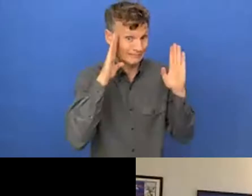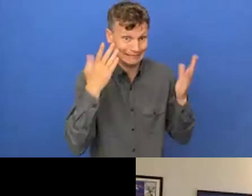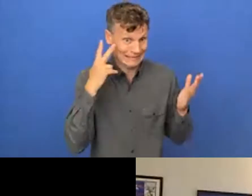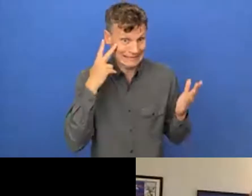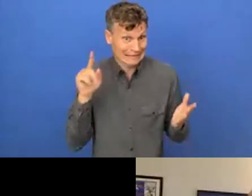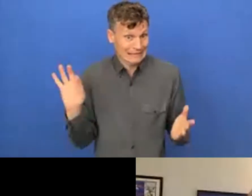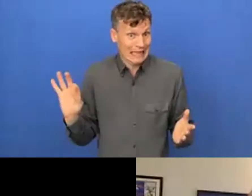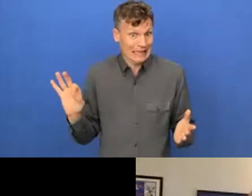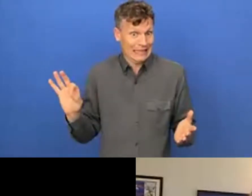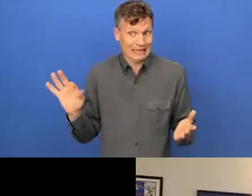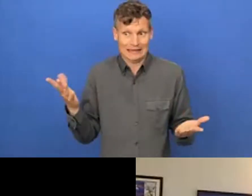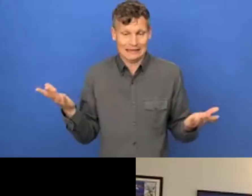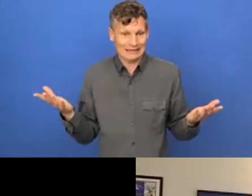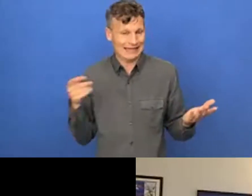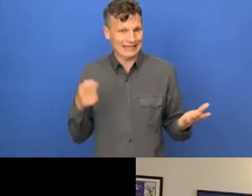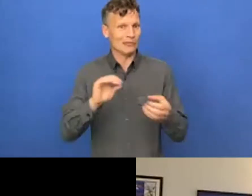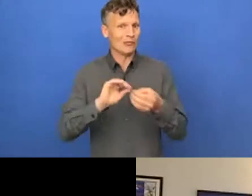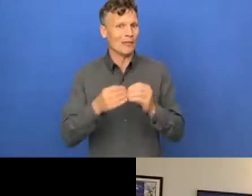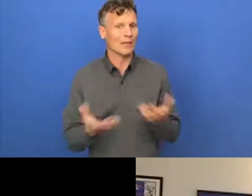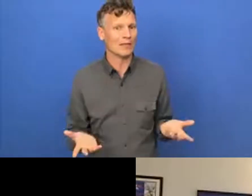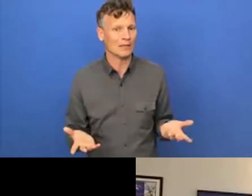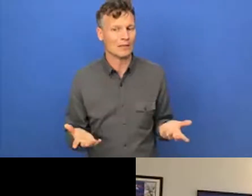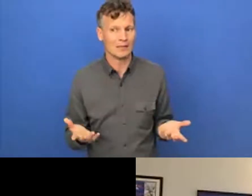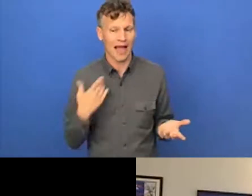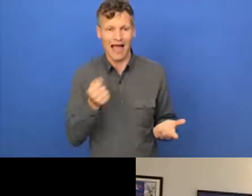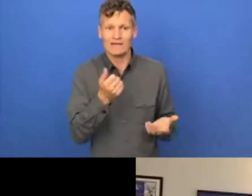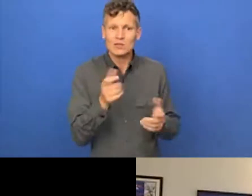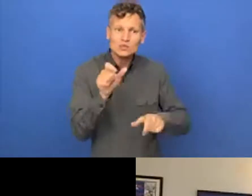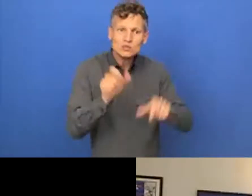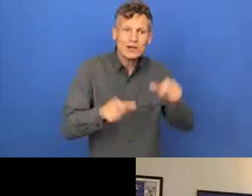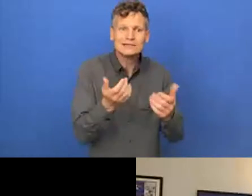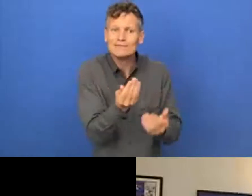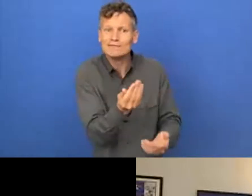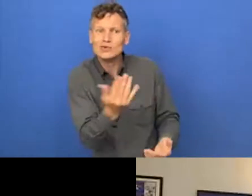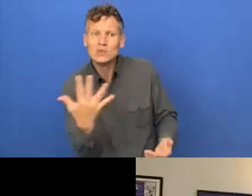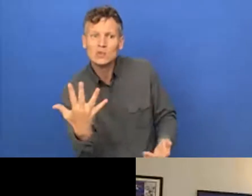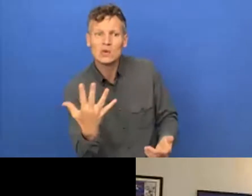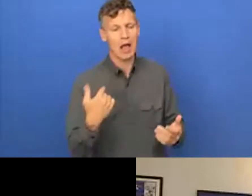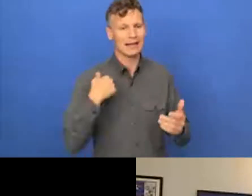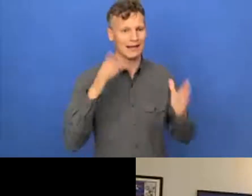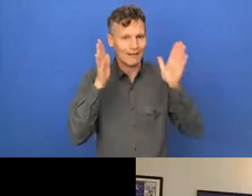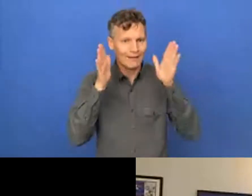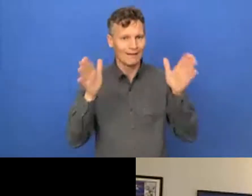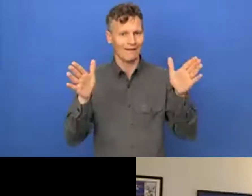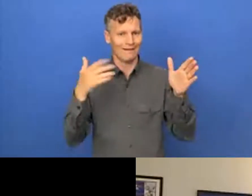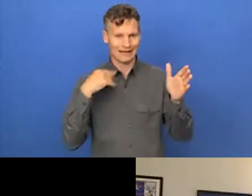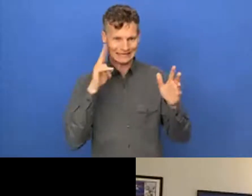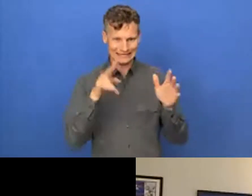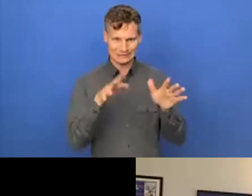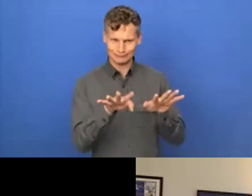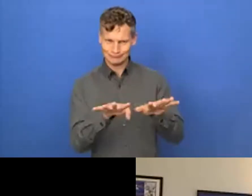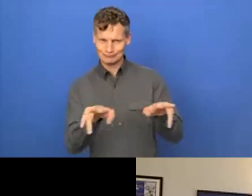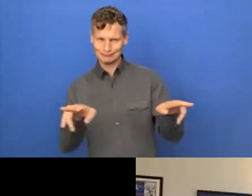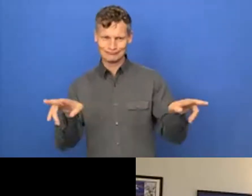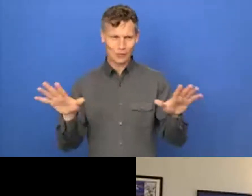classroom, that's going to be a problem and allow bullying to become a spiral. So you can see the advantages of small classrooms in